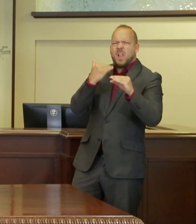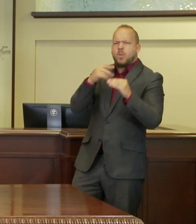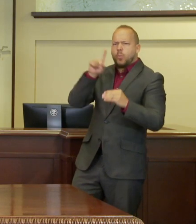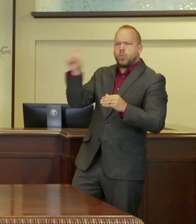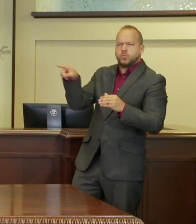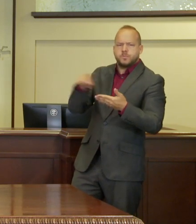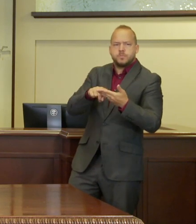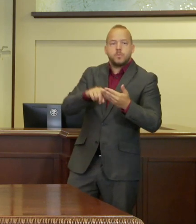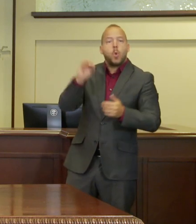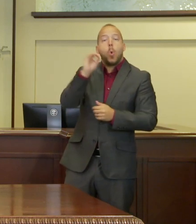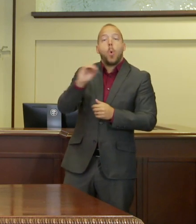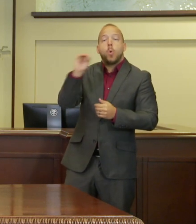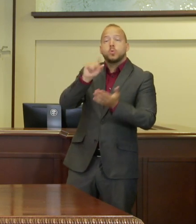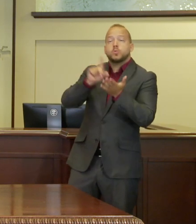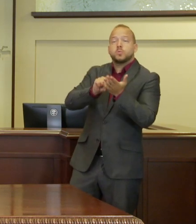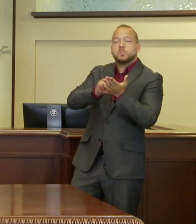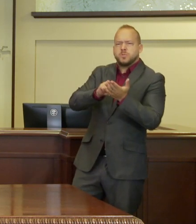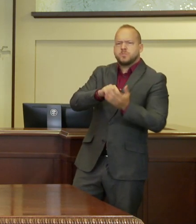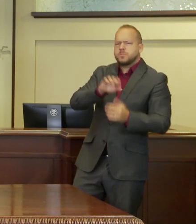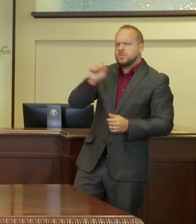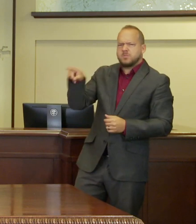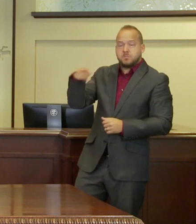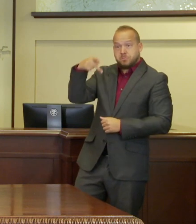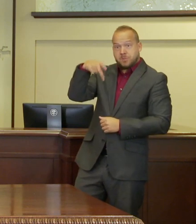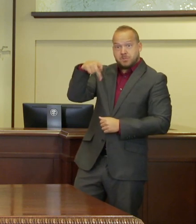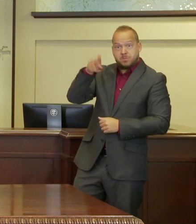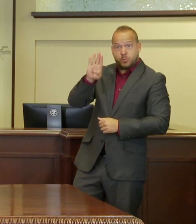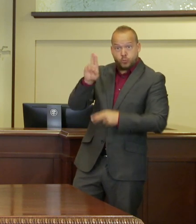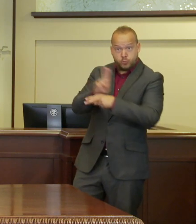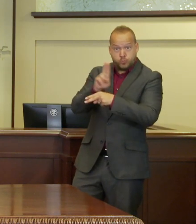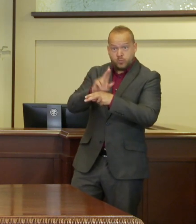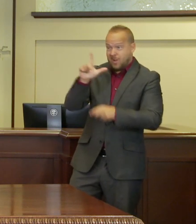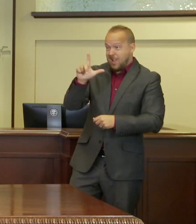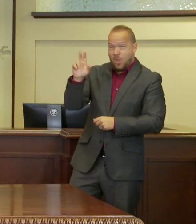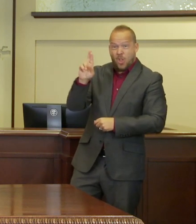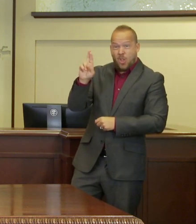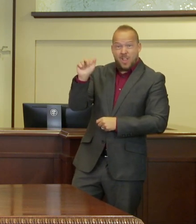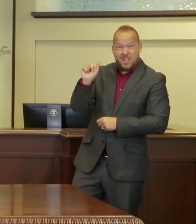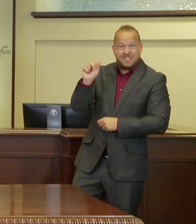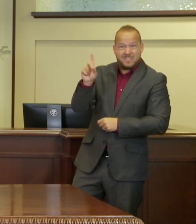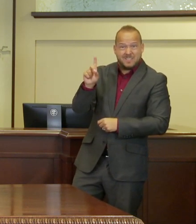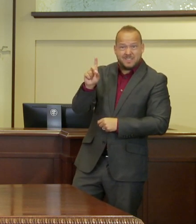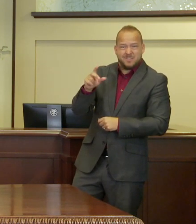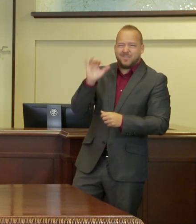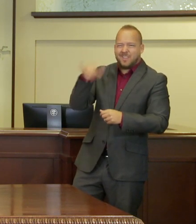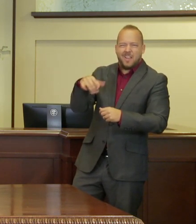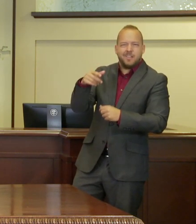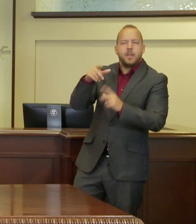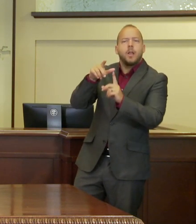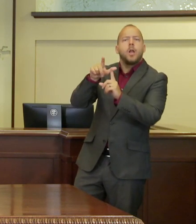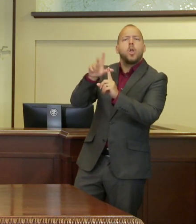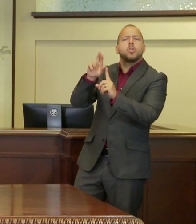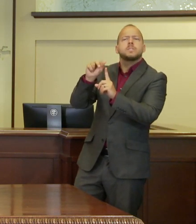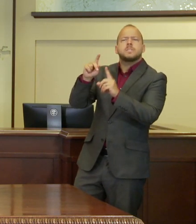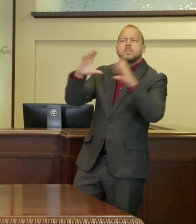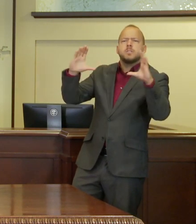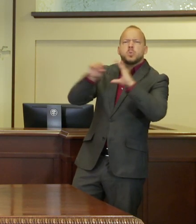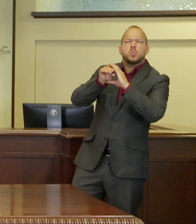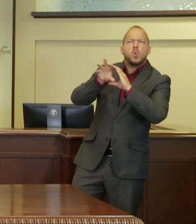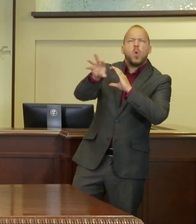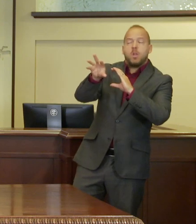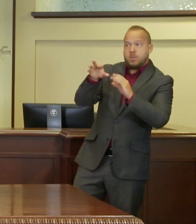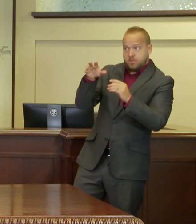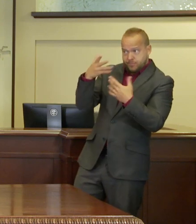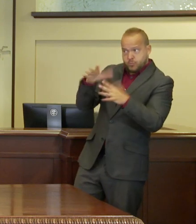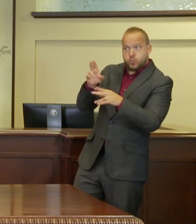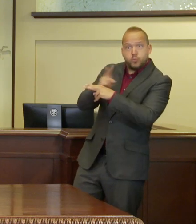has the PPB used the LRAD? You spoke briefly about that, but the long-range acoustic device before, during protests, as was used Thursday night, and can